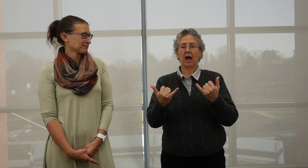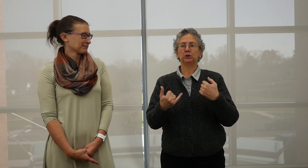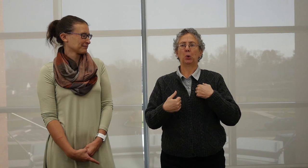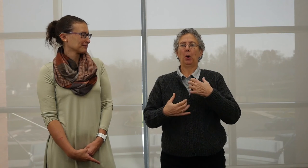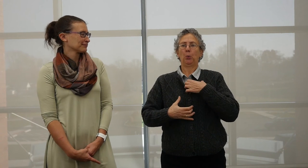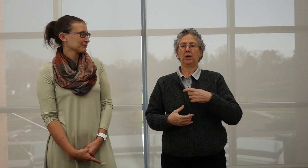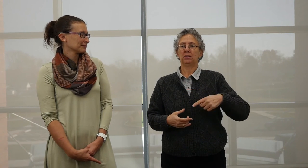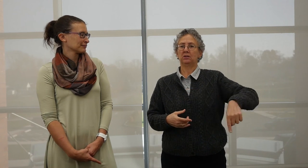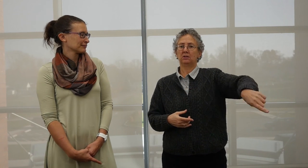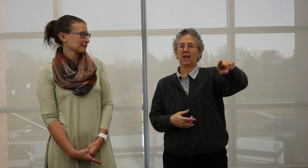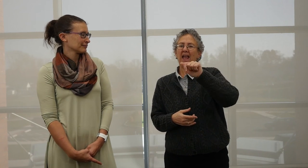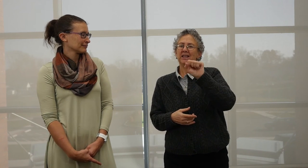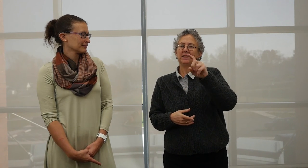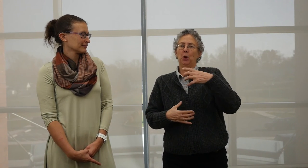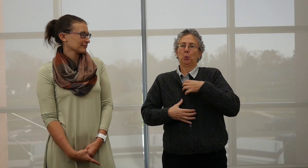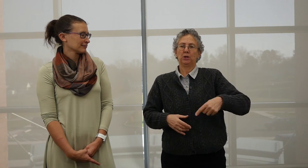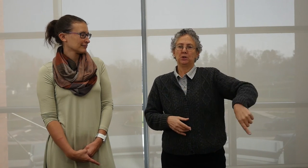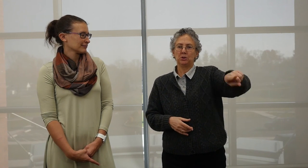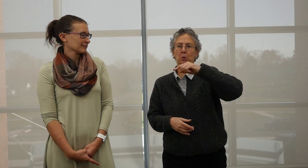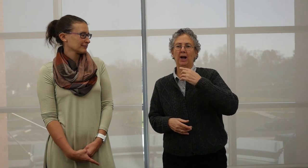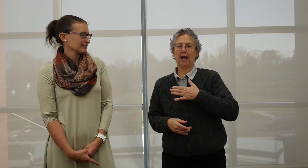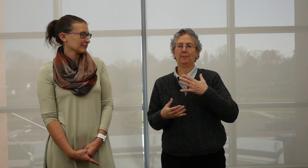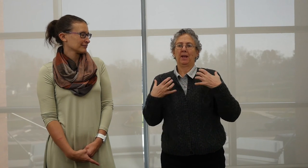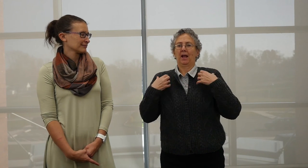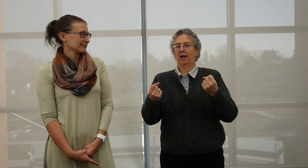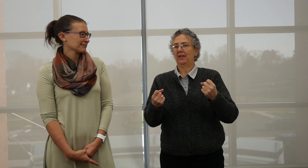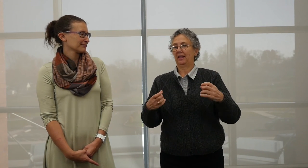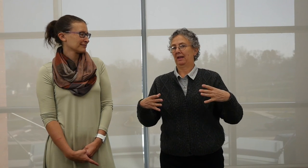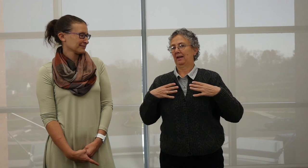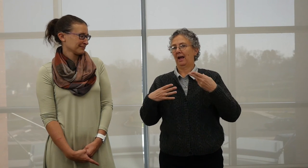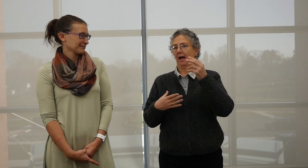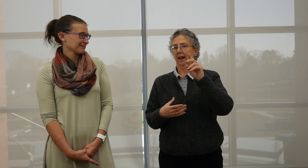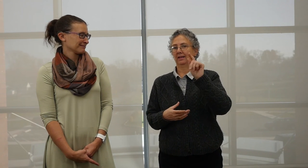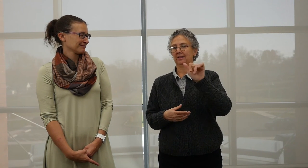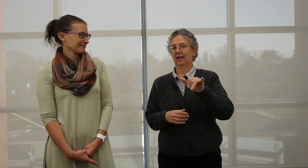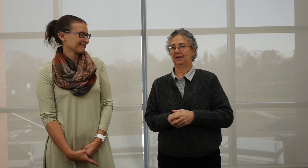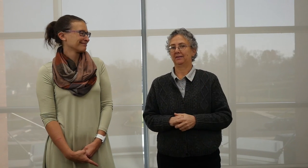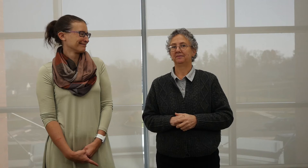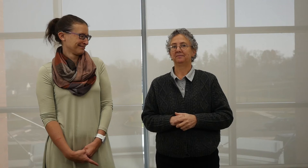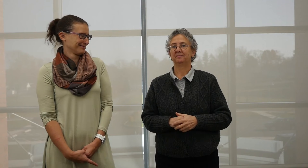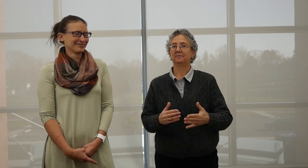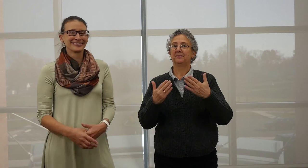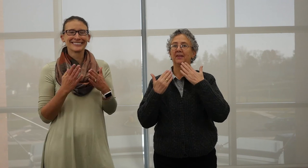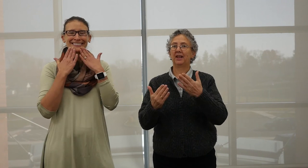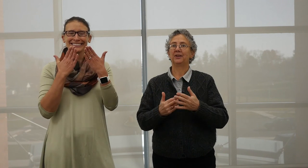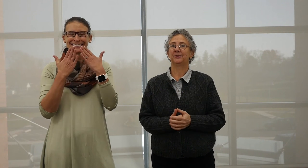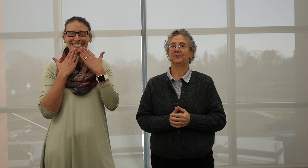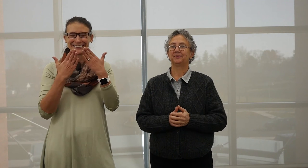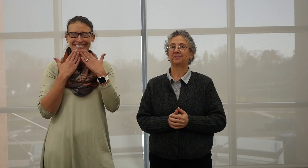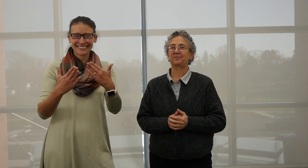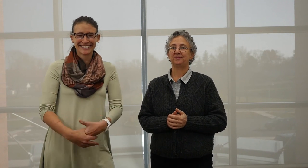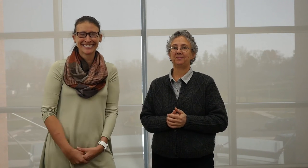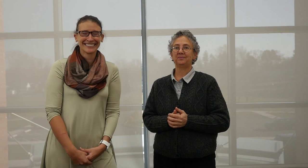for now. ASD wishes all of you a happy and healthy holiday. Thank you. Thank you.